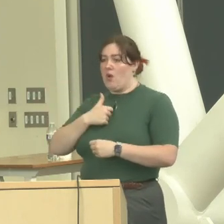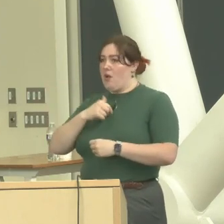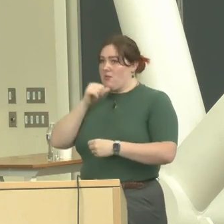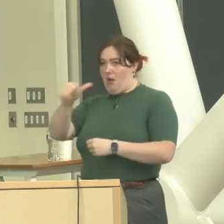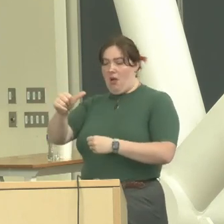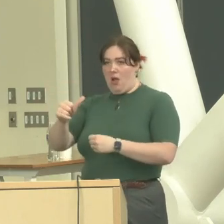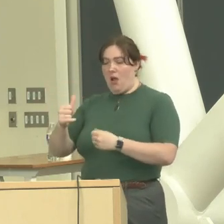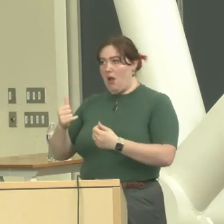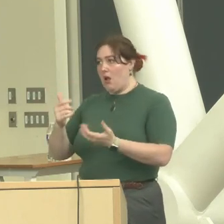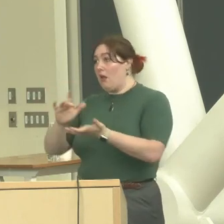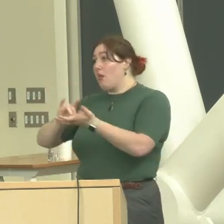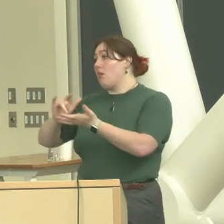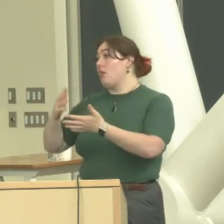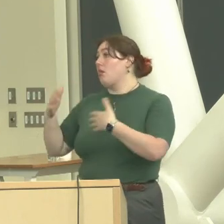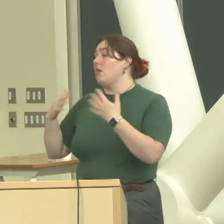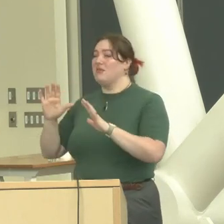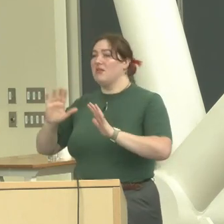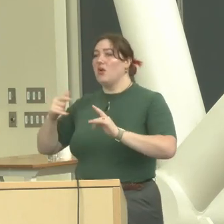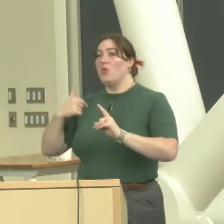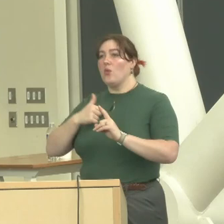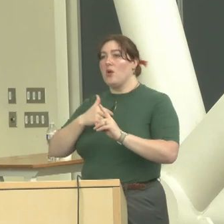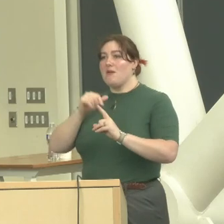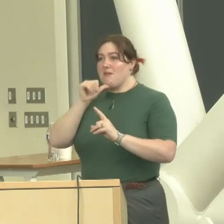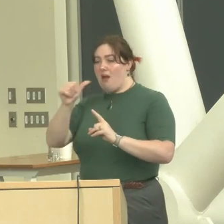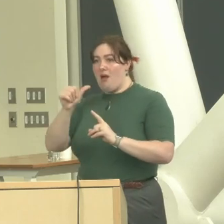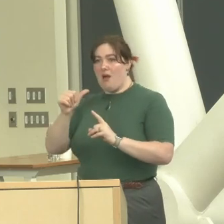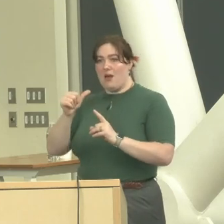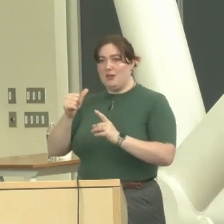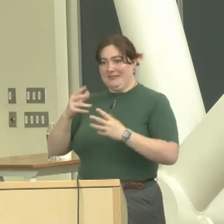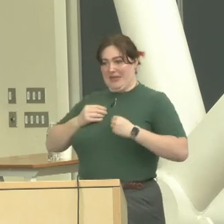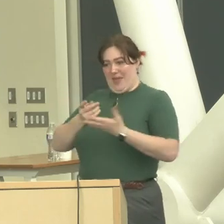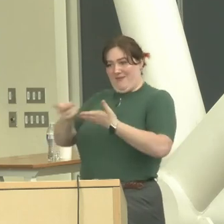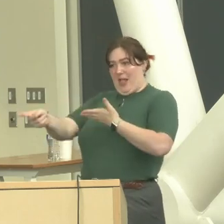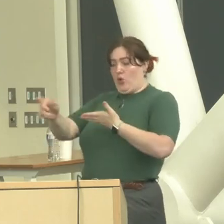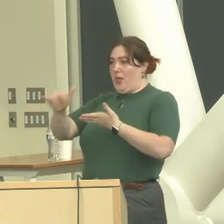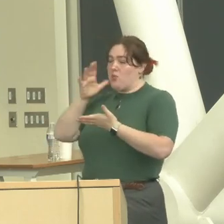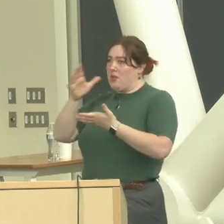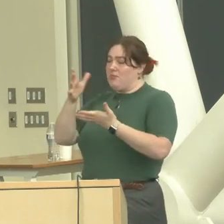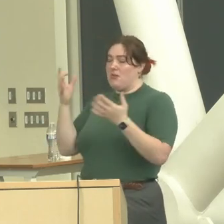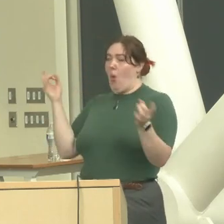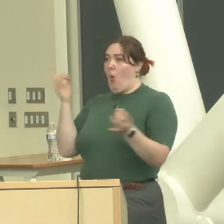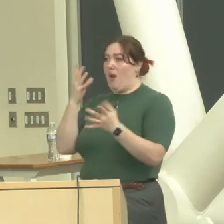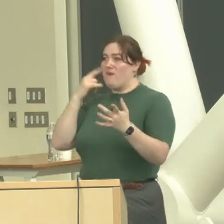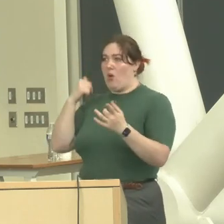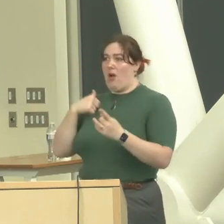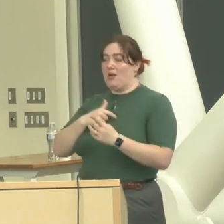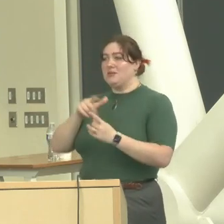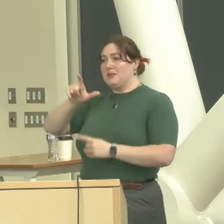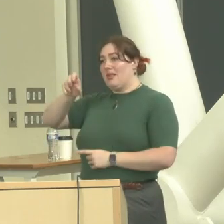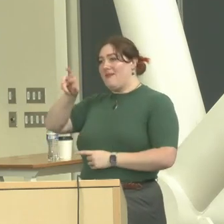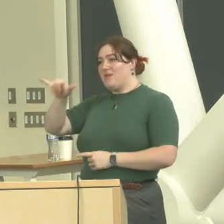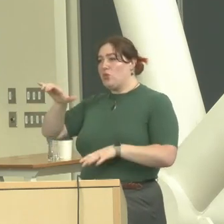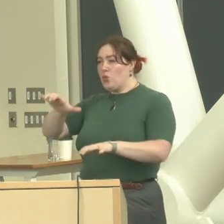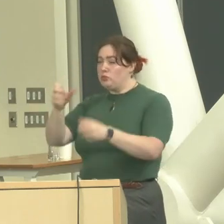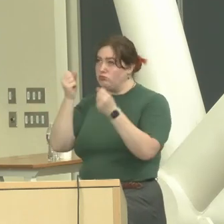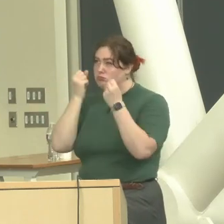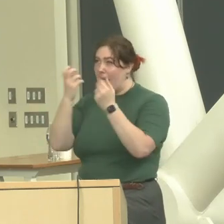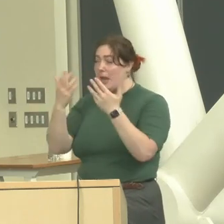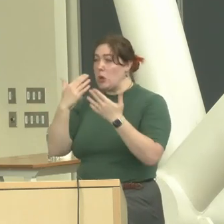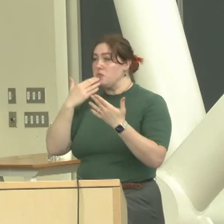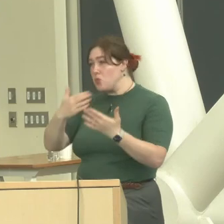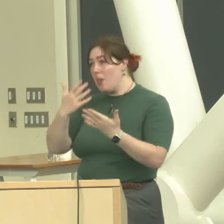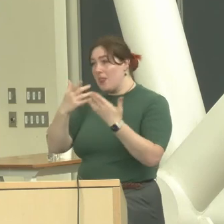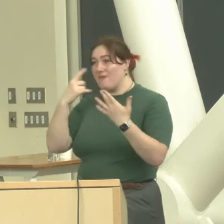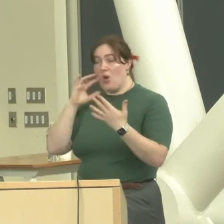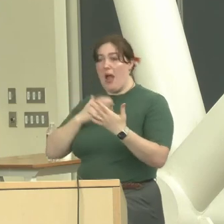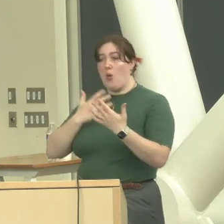for granted, but we are not factoring in a levy failure. A levy failure would be devastating to us. Levies do so many things for our